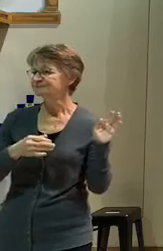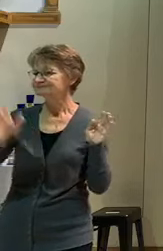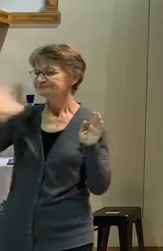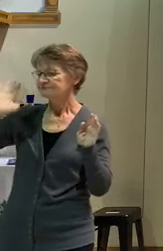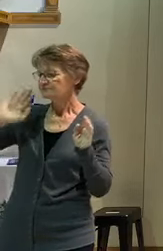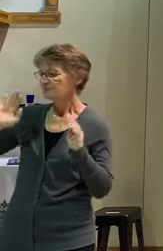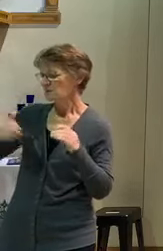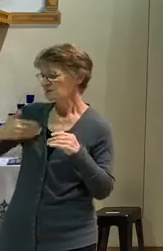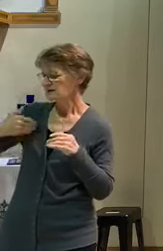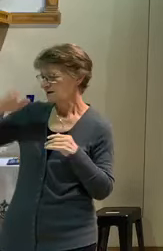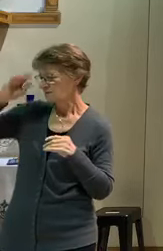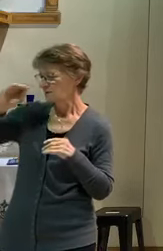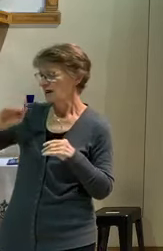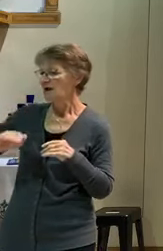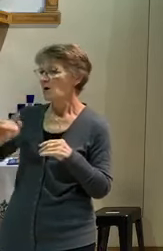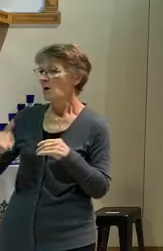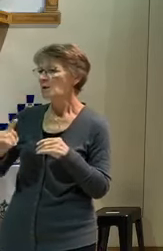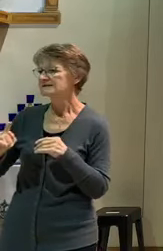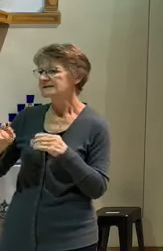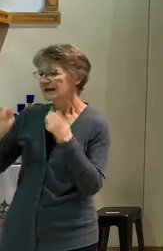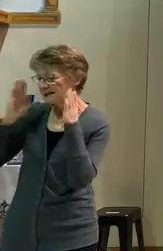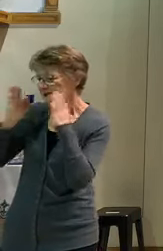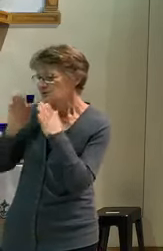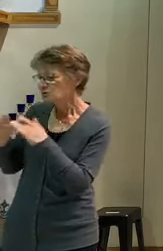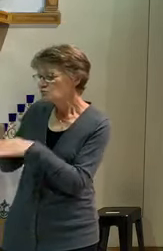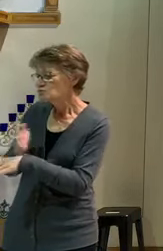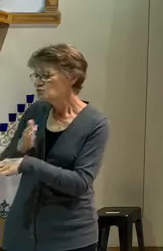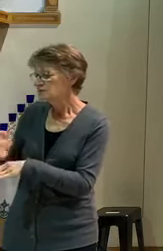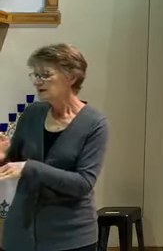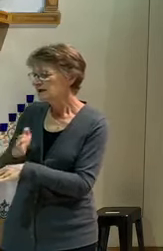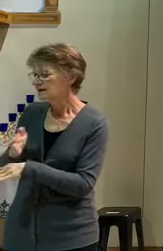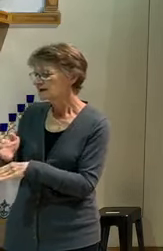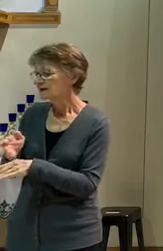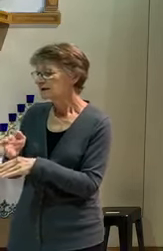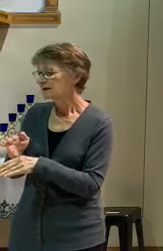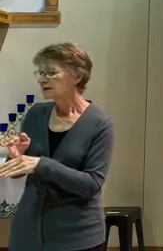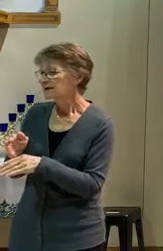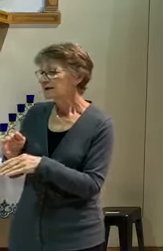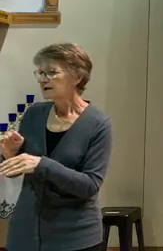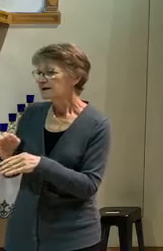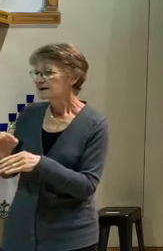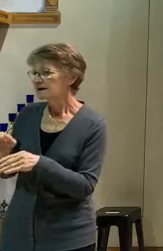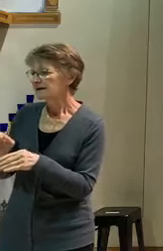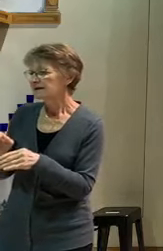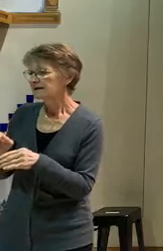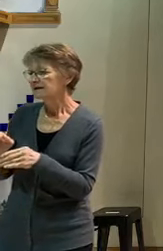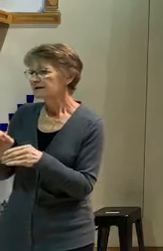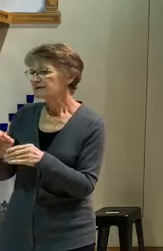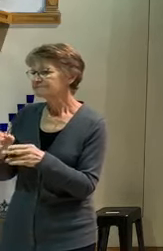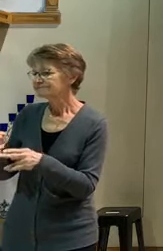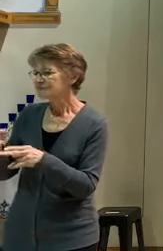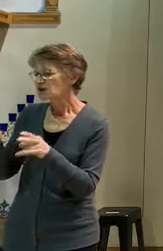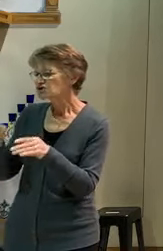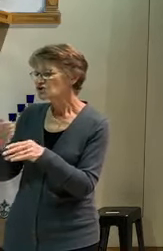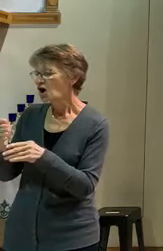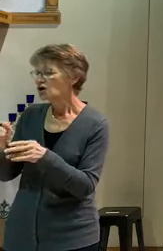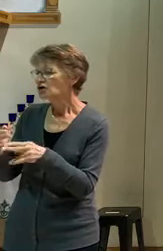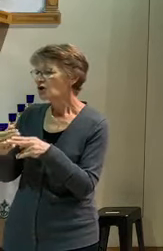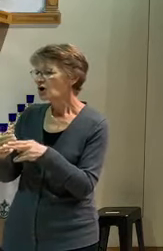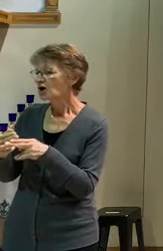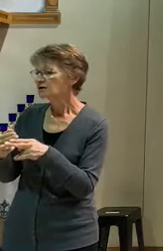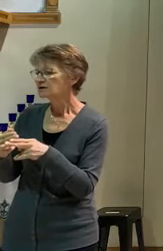don't know why I always love to listen to this record, but I put it onto that third song. And that third song was, I think, by Hank